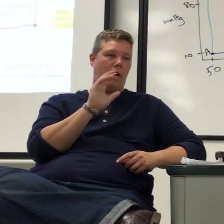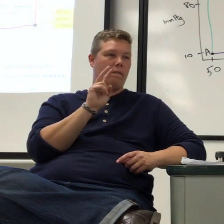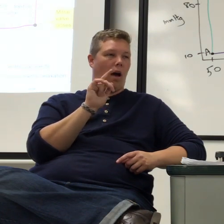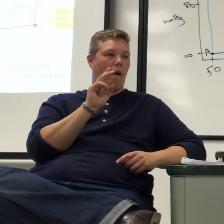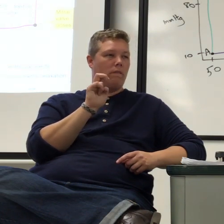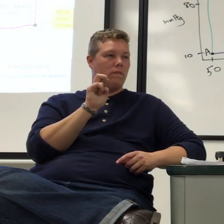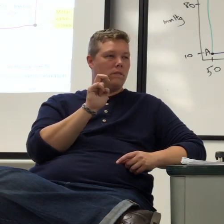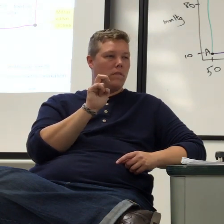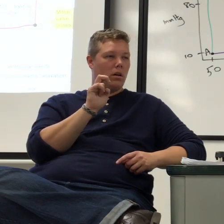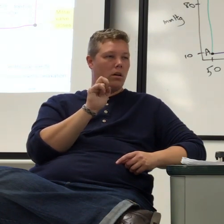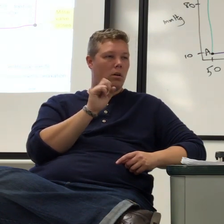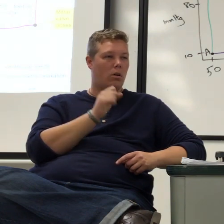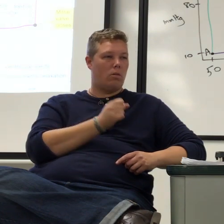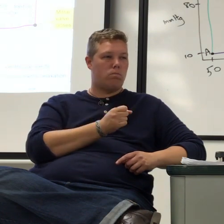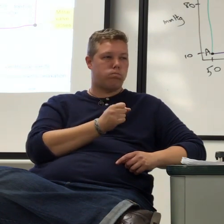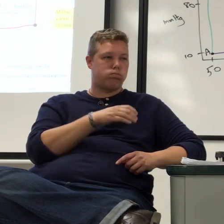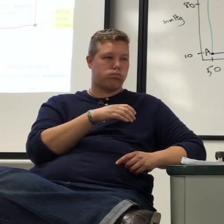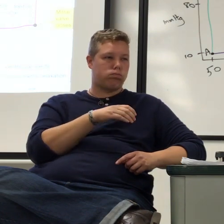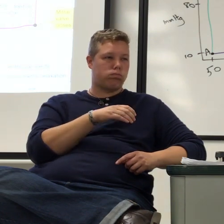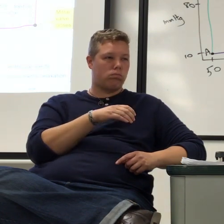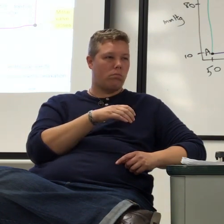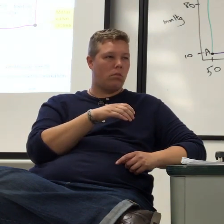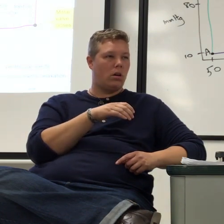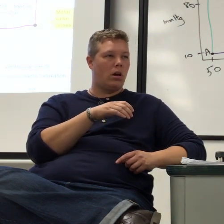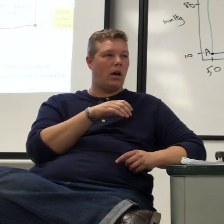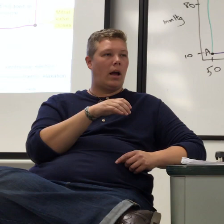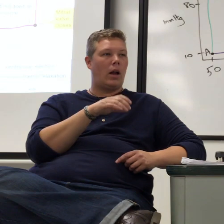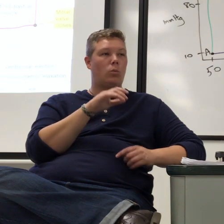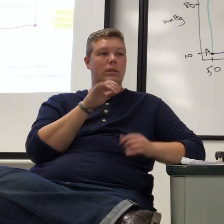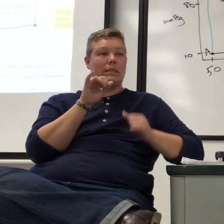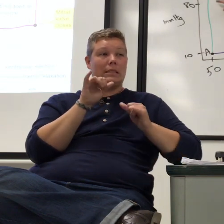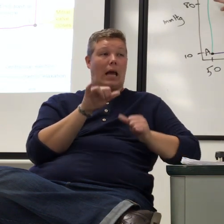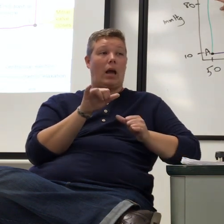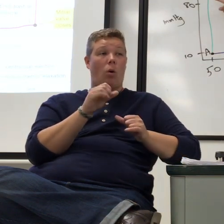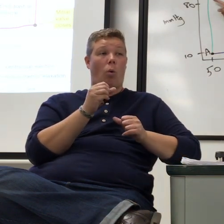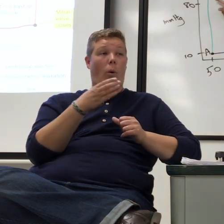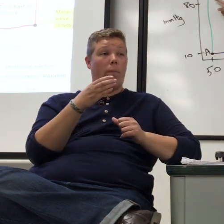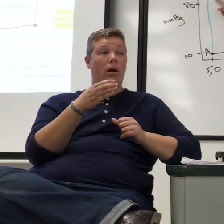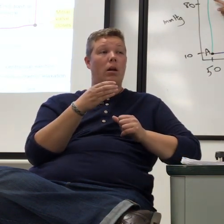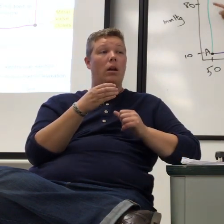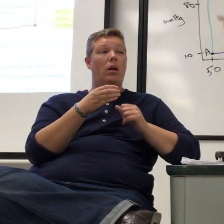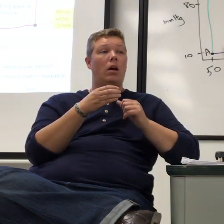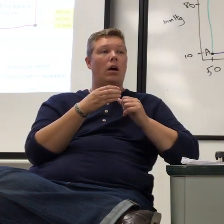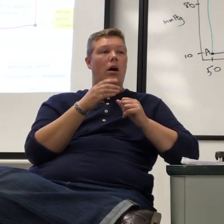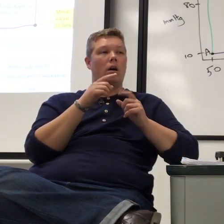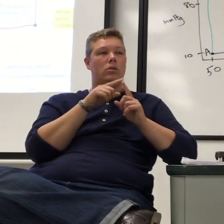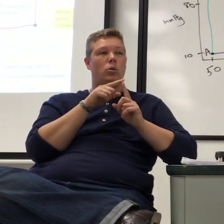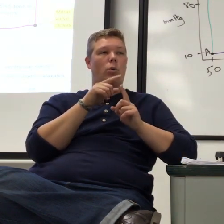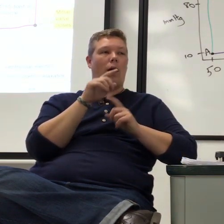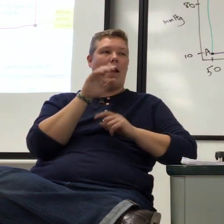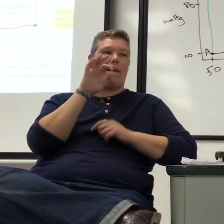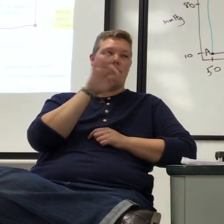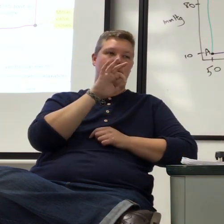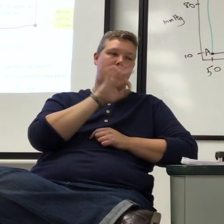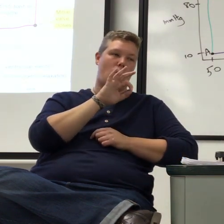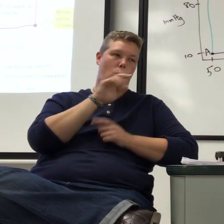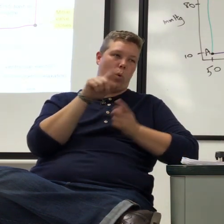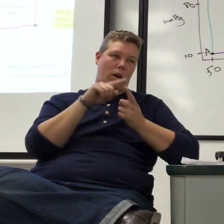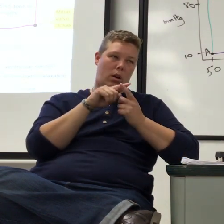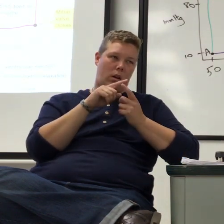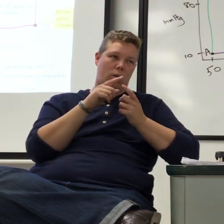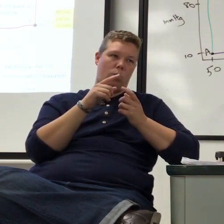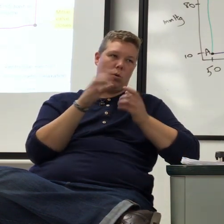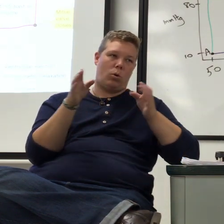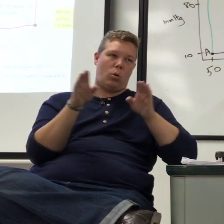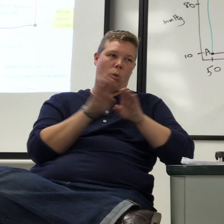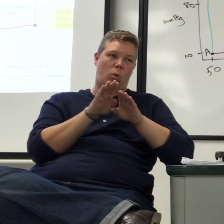valve opens. And it stays open until F when it closes. So I'm going to put F